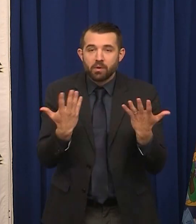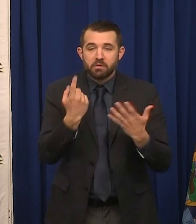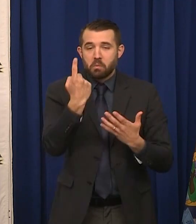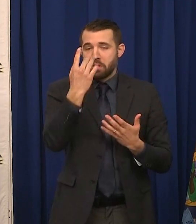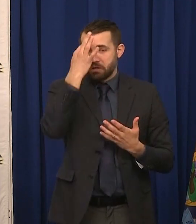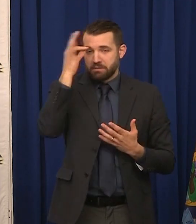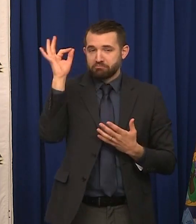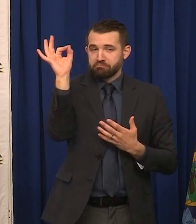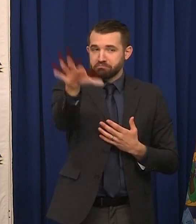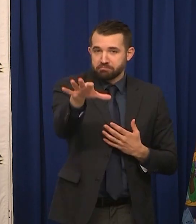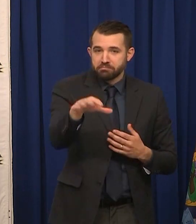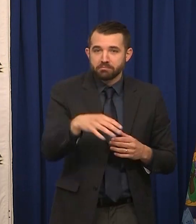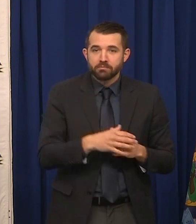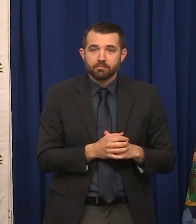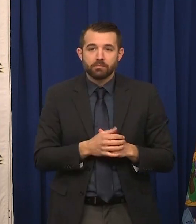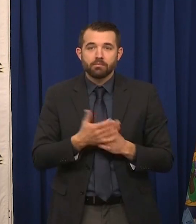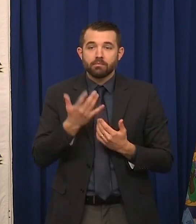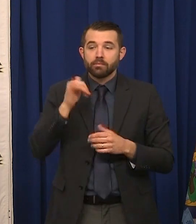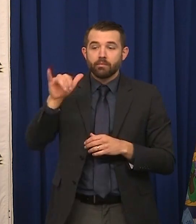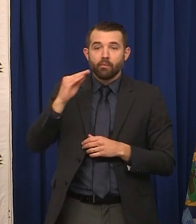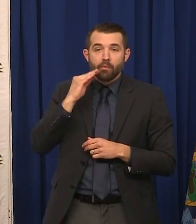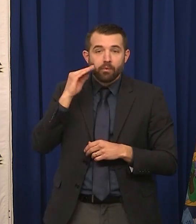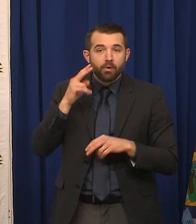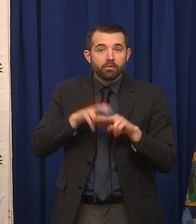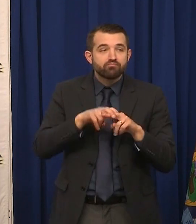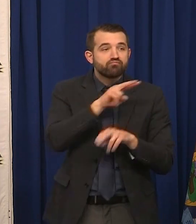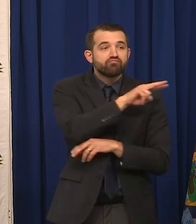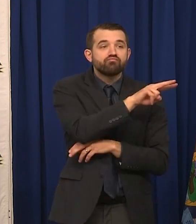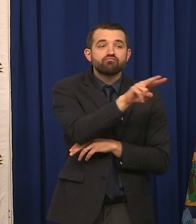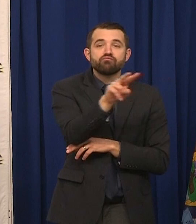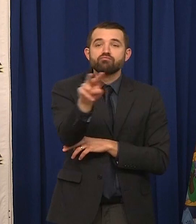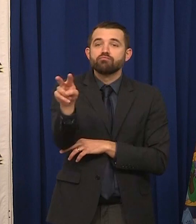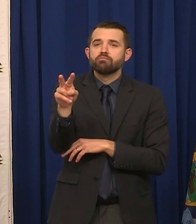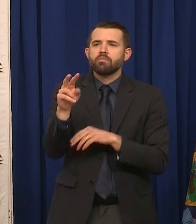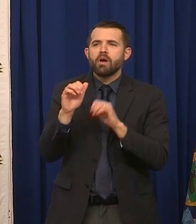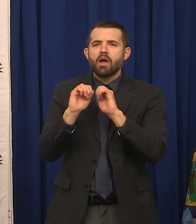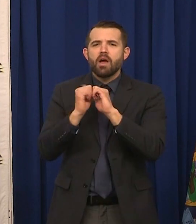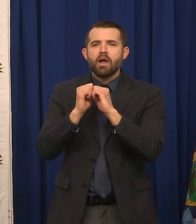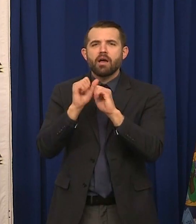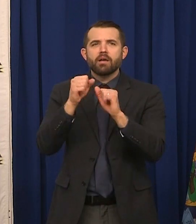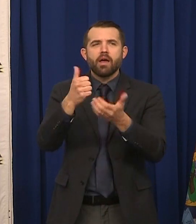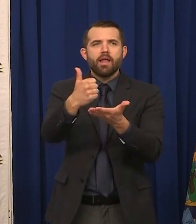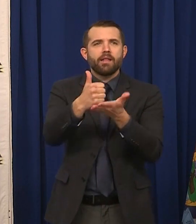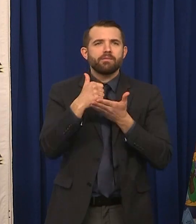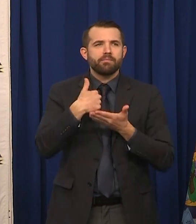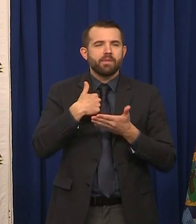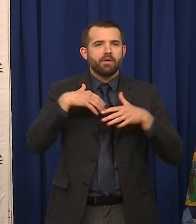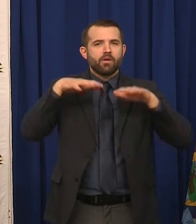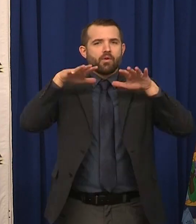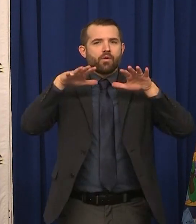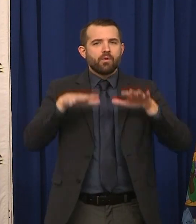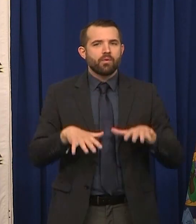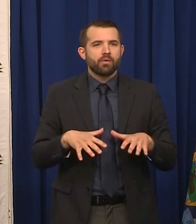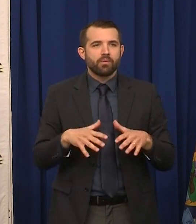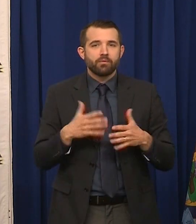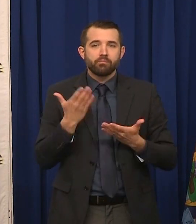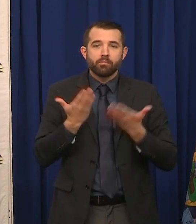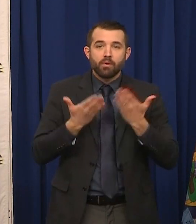what they can do to introduce some settling in their life. Call your mom.